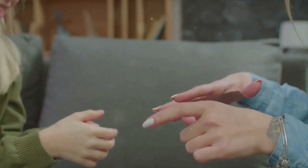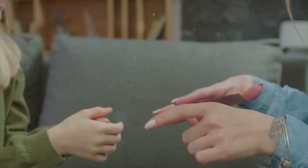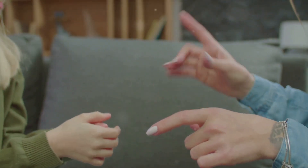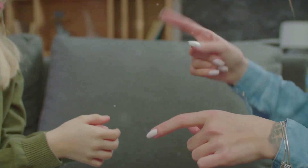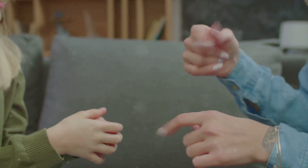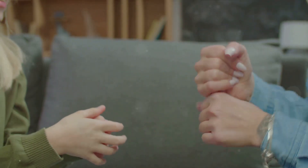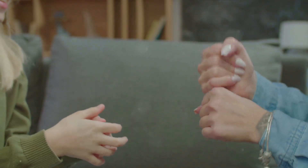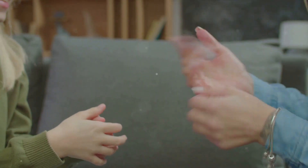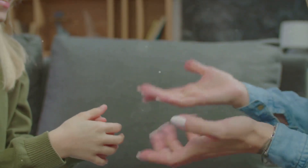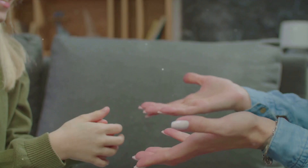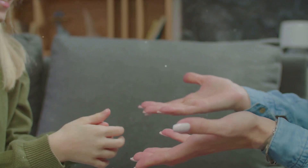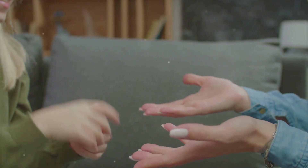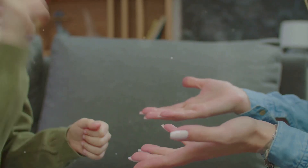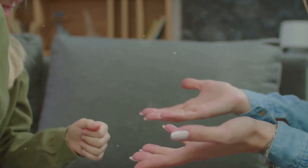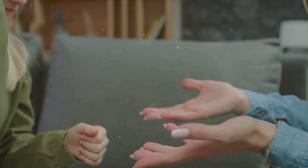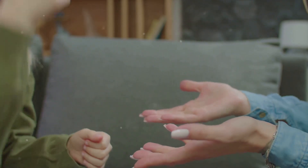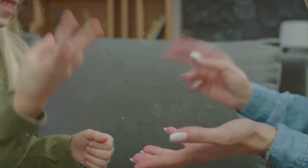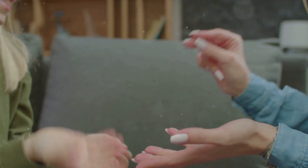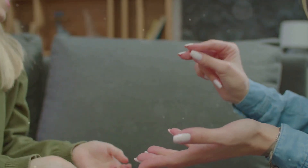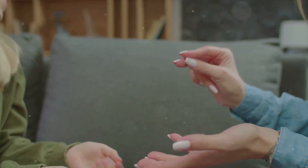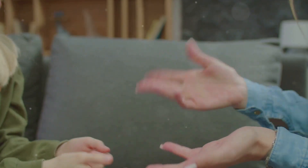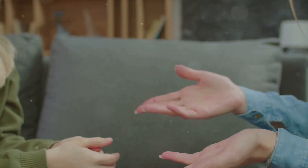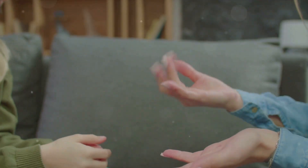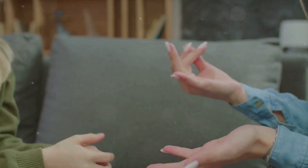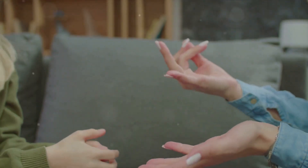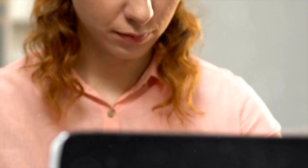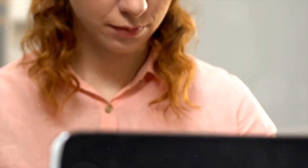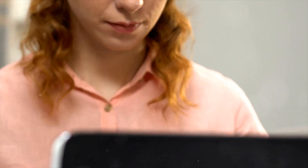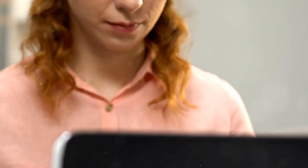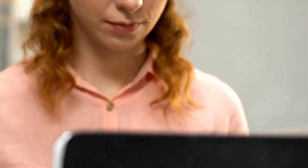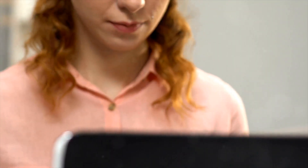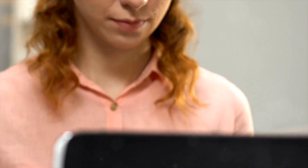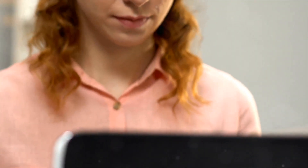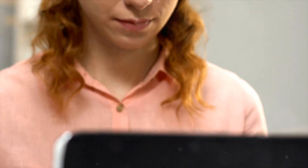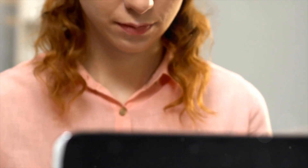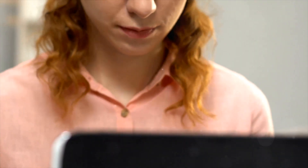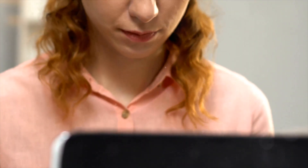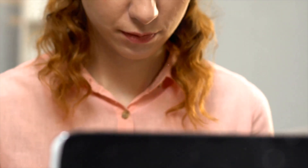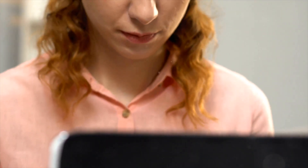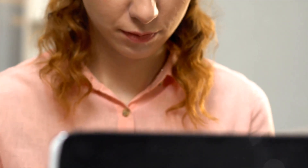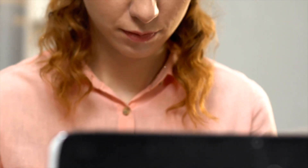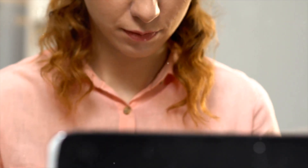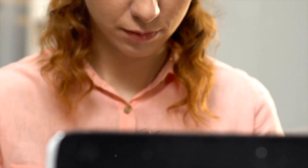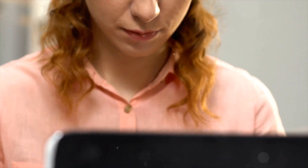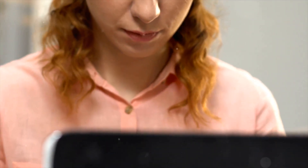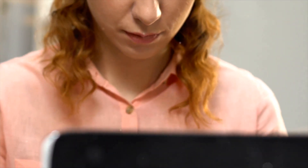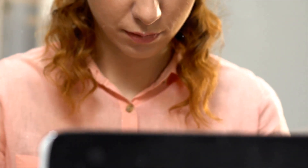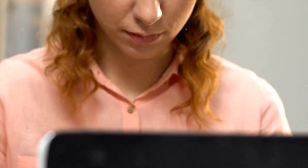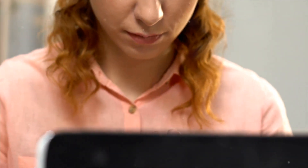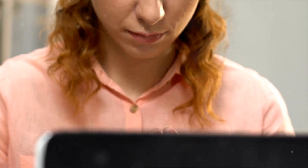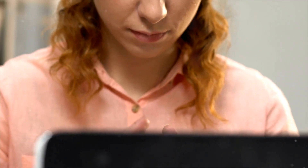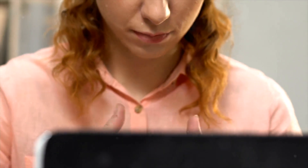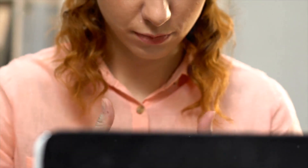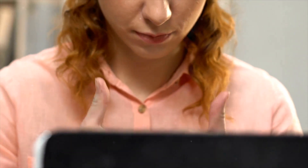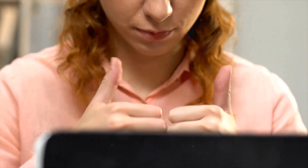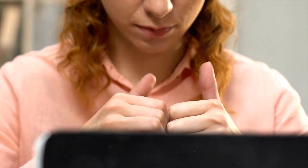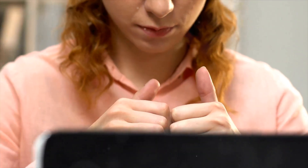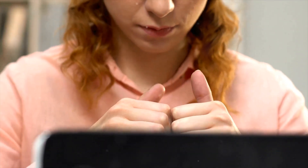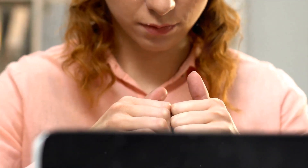live their lives through the lens of this rich culture. If you are intrigued and want to learn more, a great resource is Don't Just